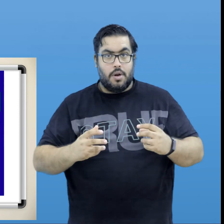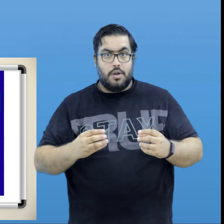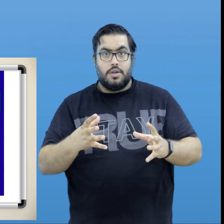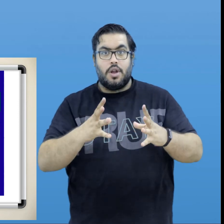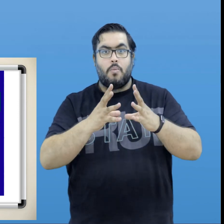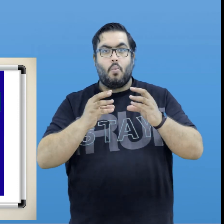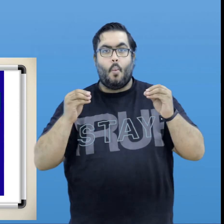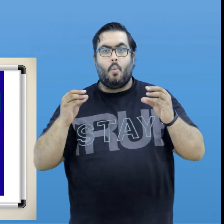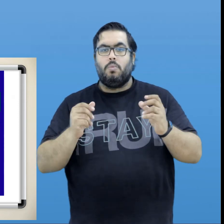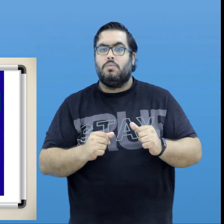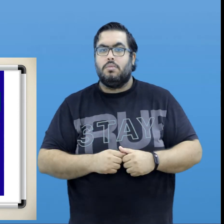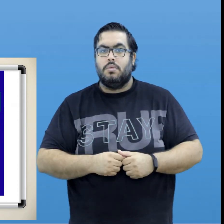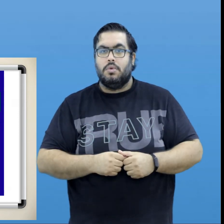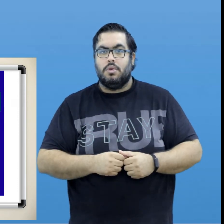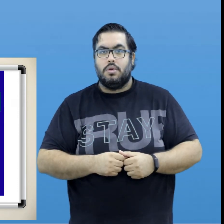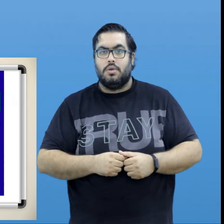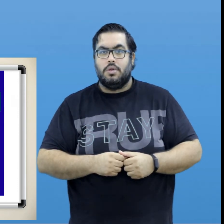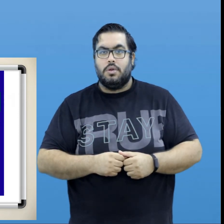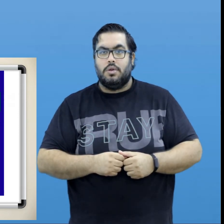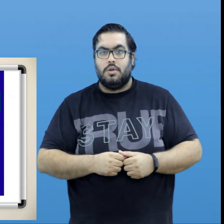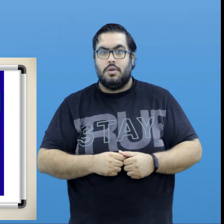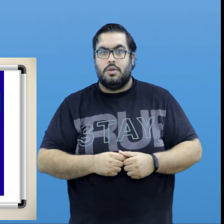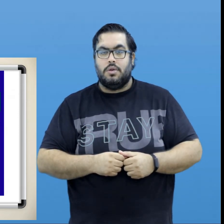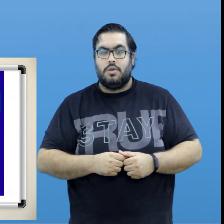The answer is